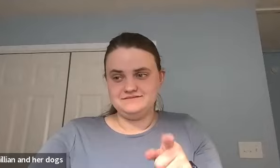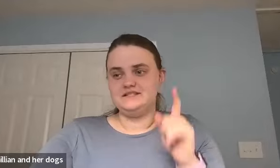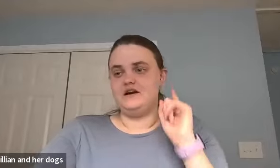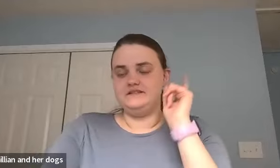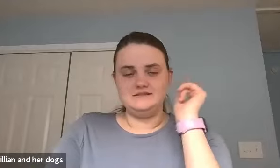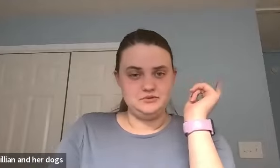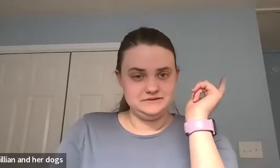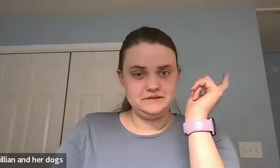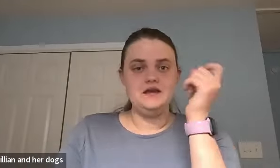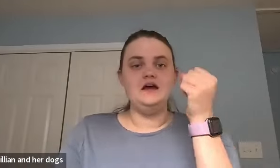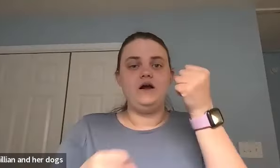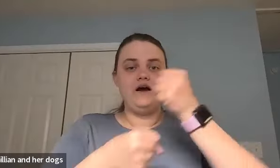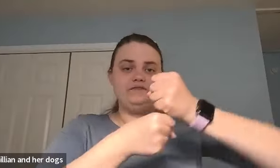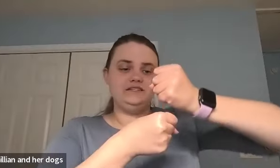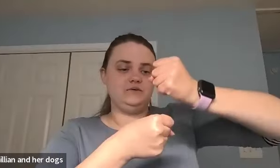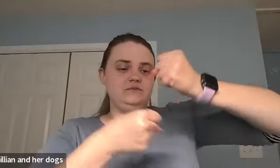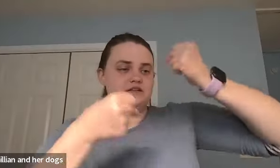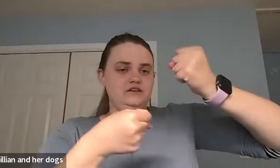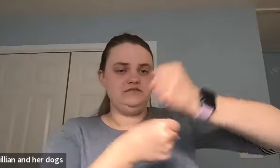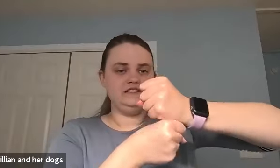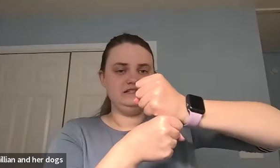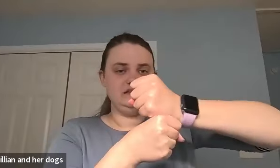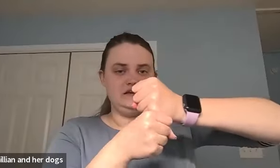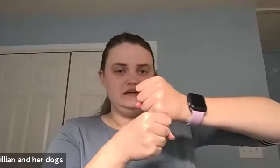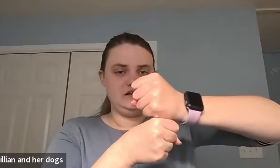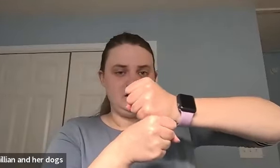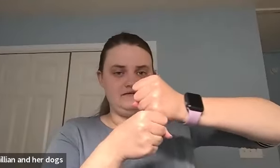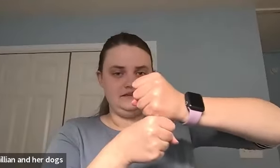because coffee is important. Coffee is going to be 2 fists, coffee.